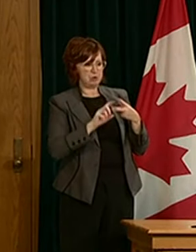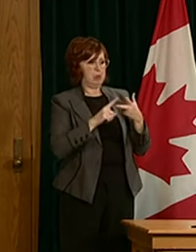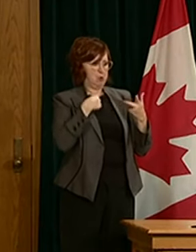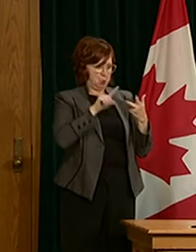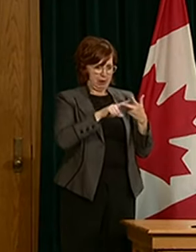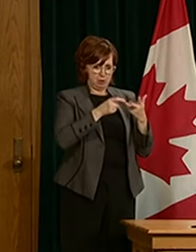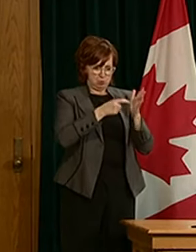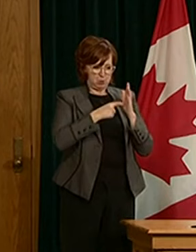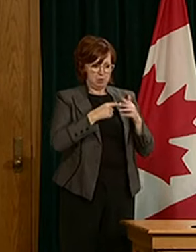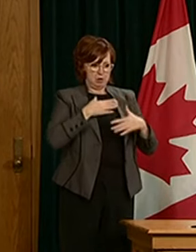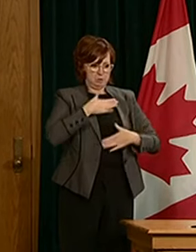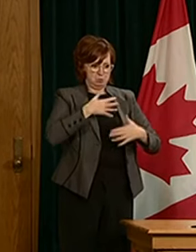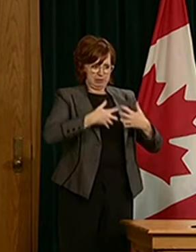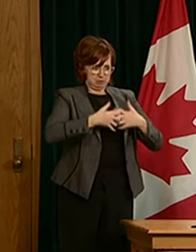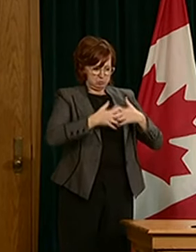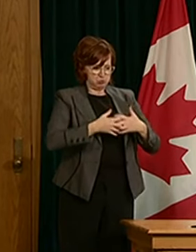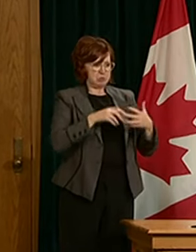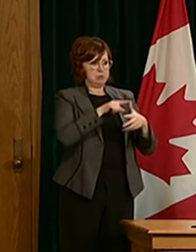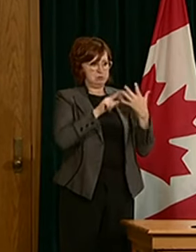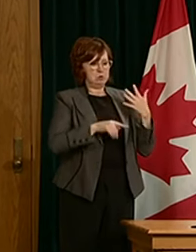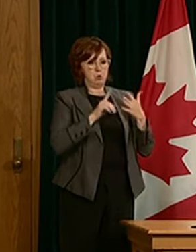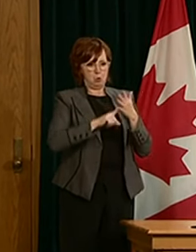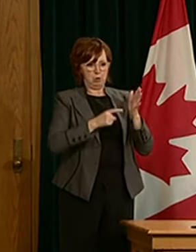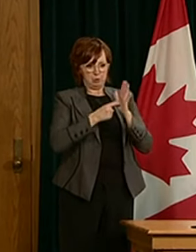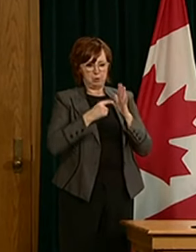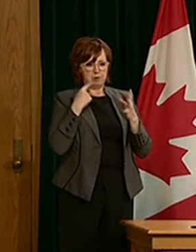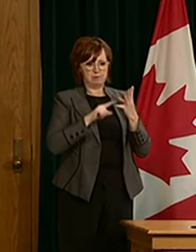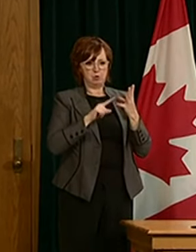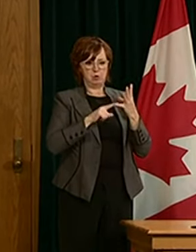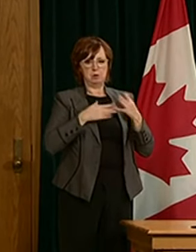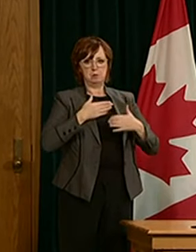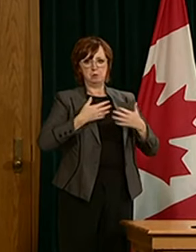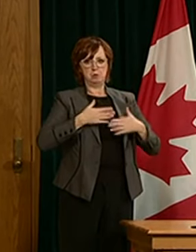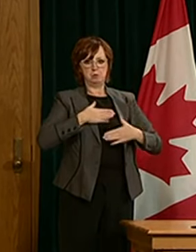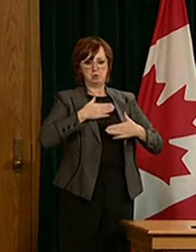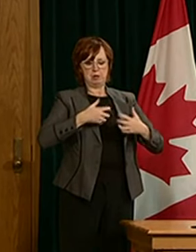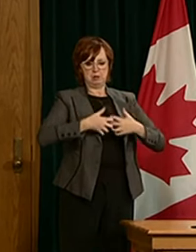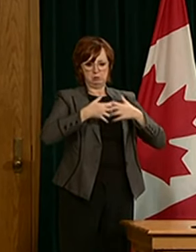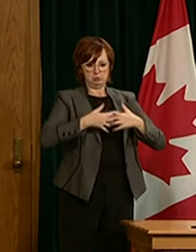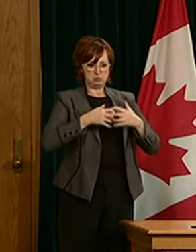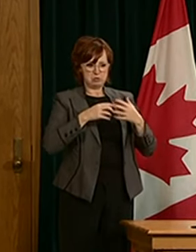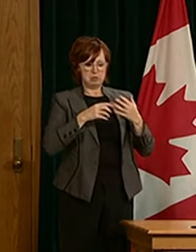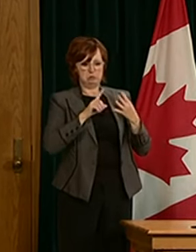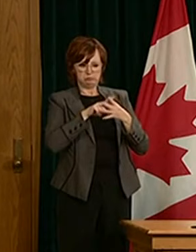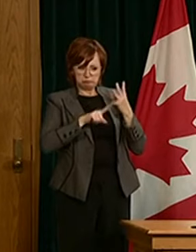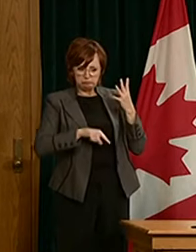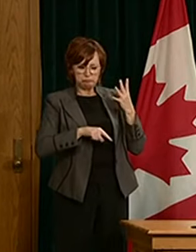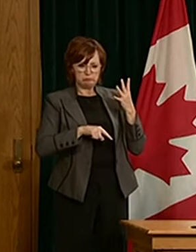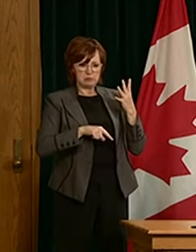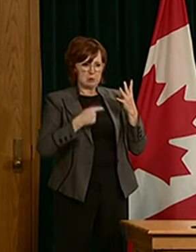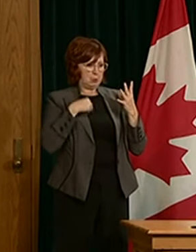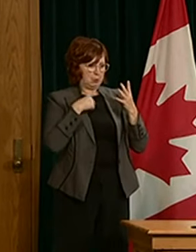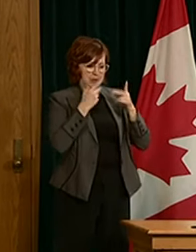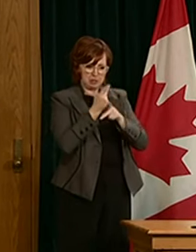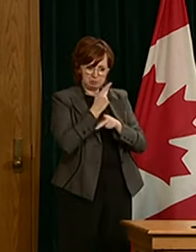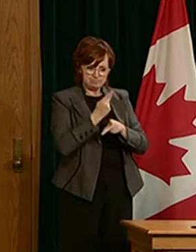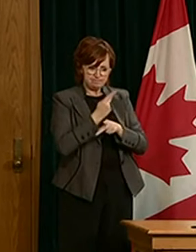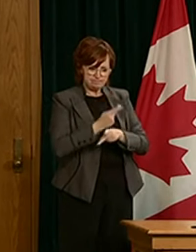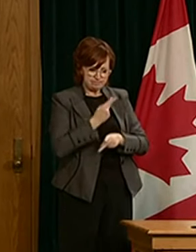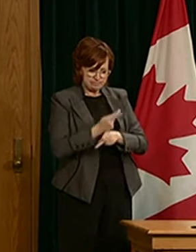ventilated and those that would survive from ventilation. So each of those parameters are calculated and providing some input into